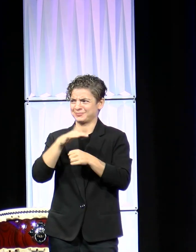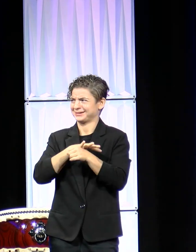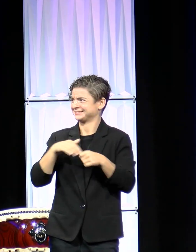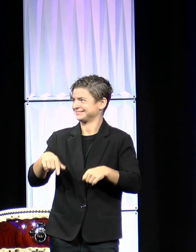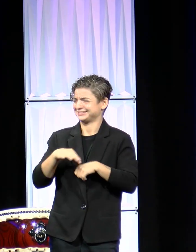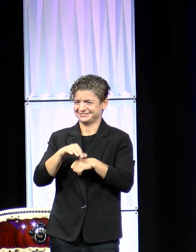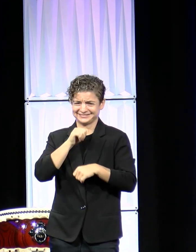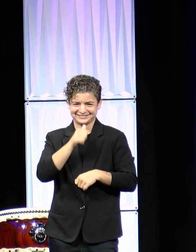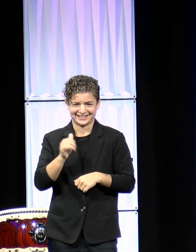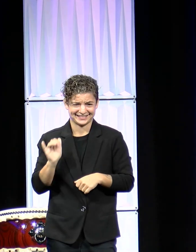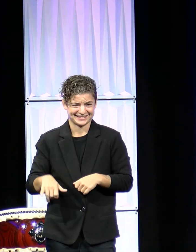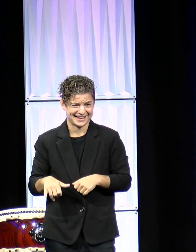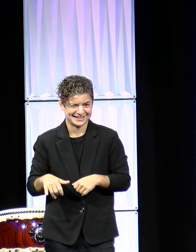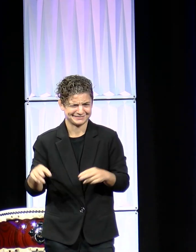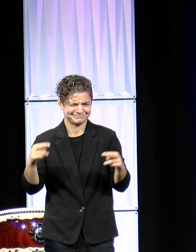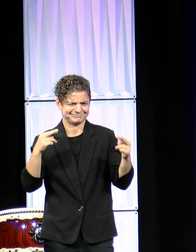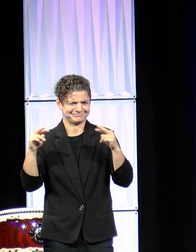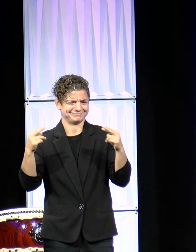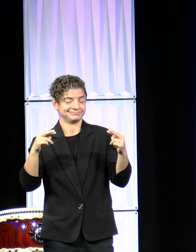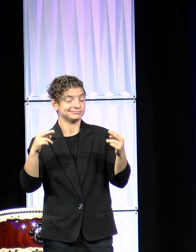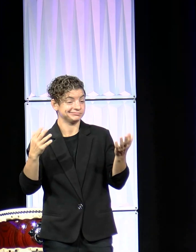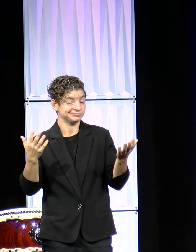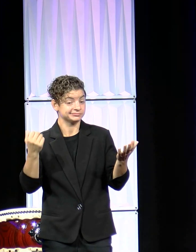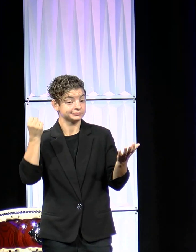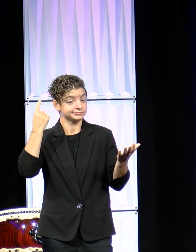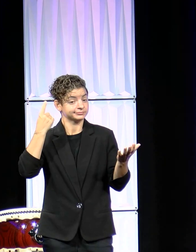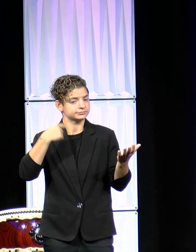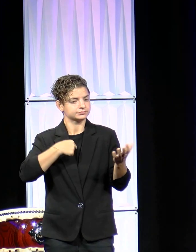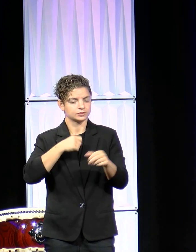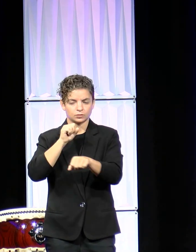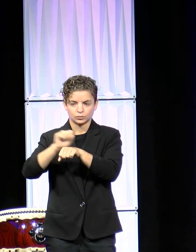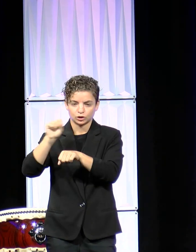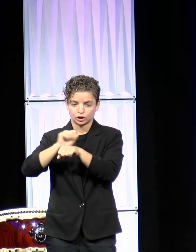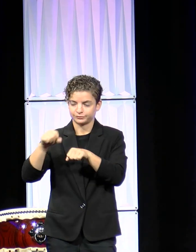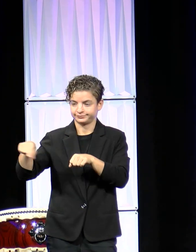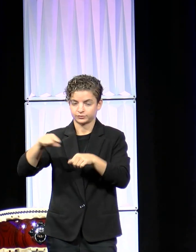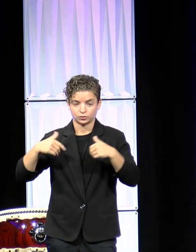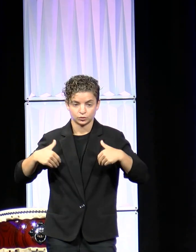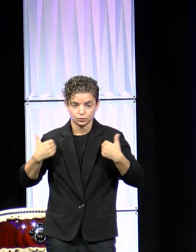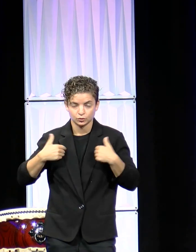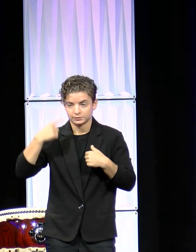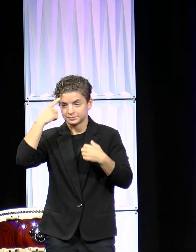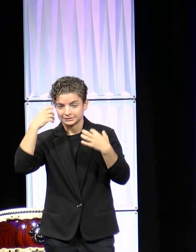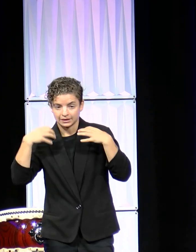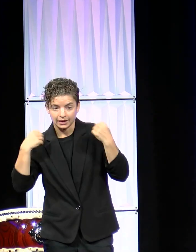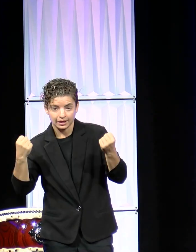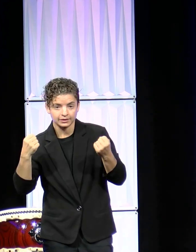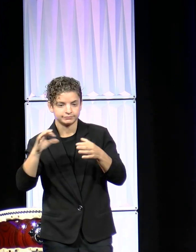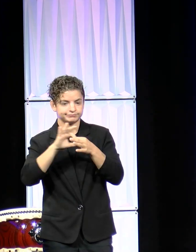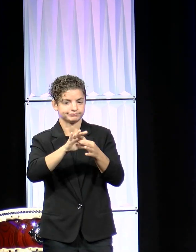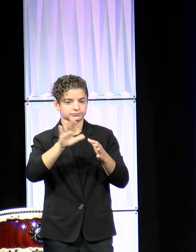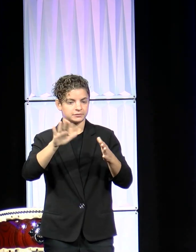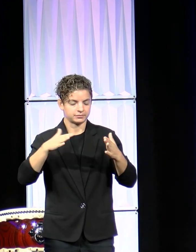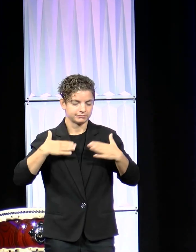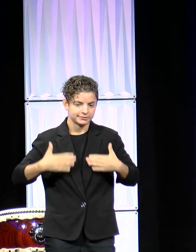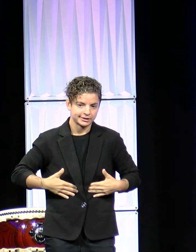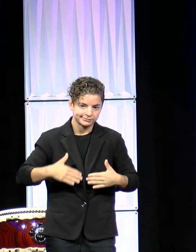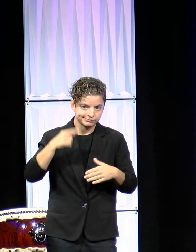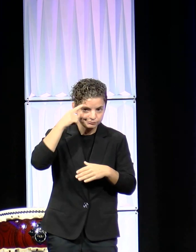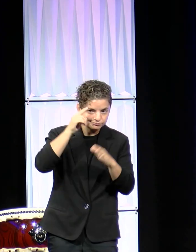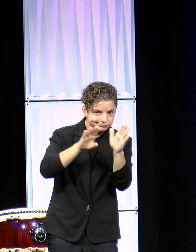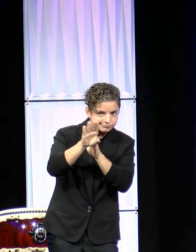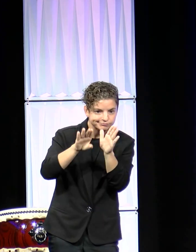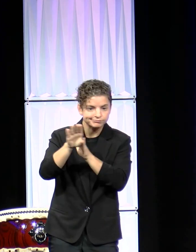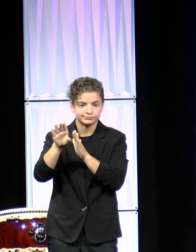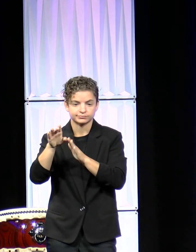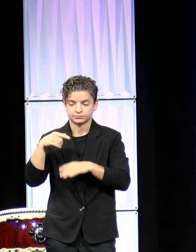If we think about this developmentally, and I work with adolescents, that's what we would expect. Growing up, we were getting those messages that, yes, the cops